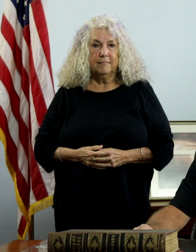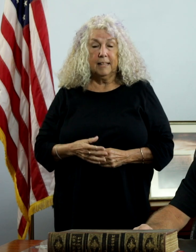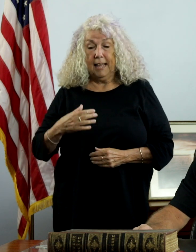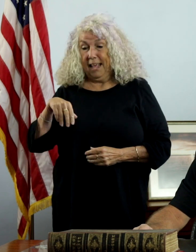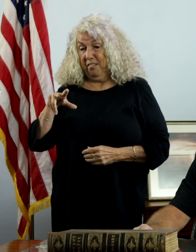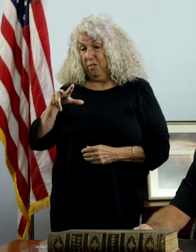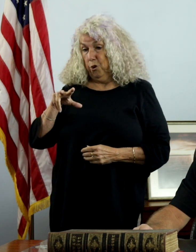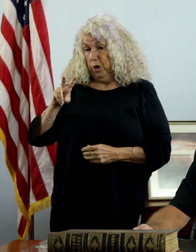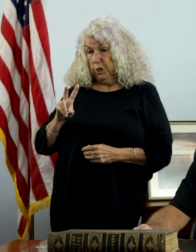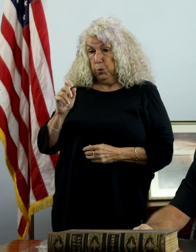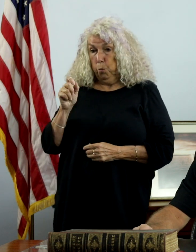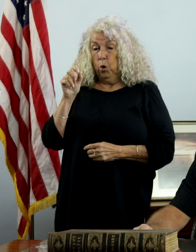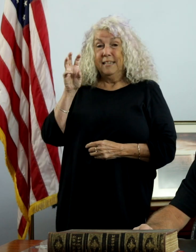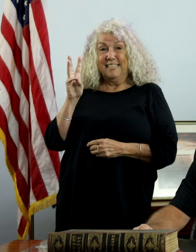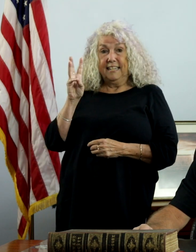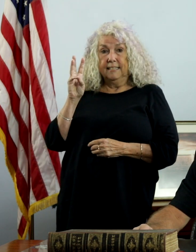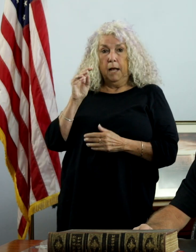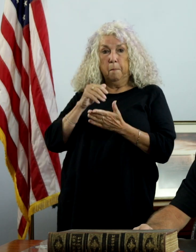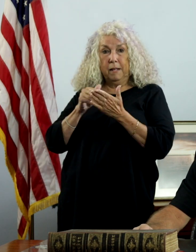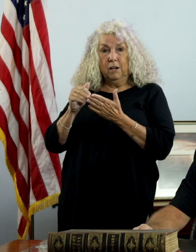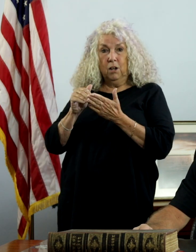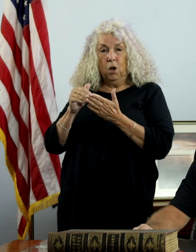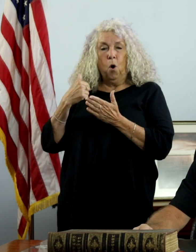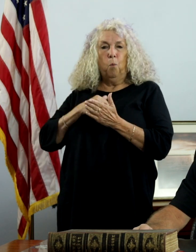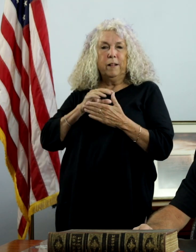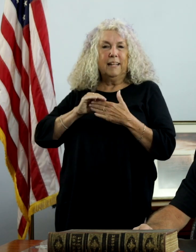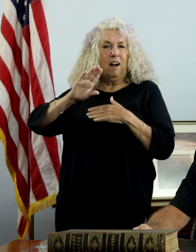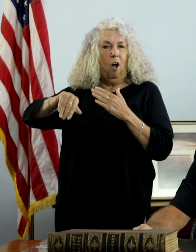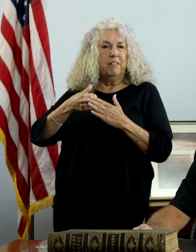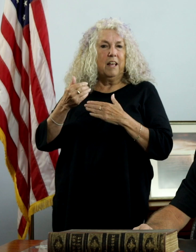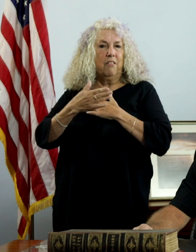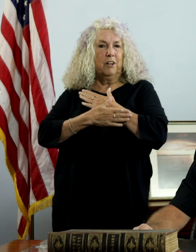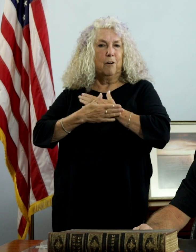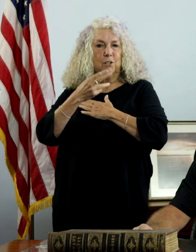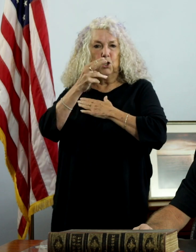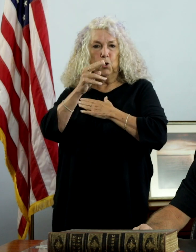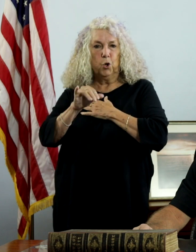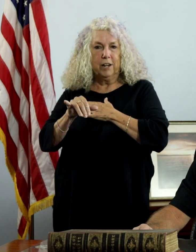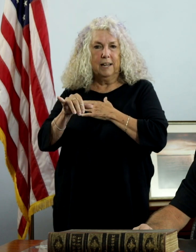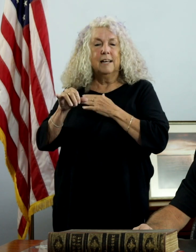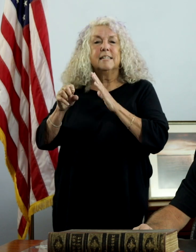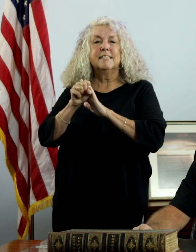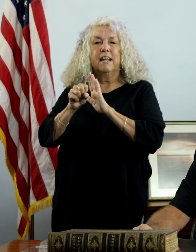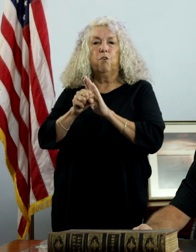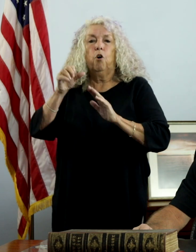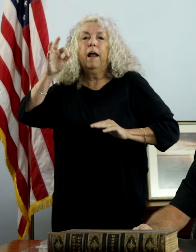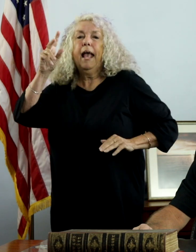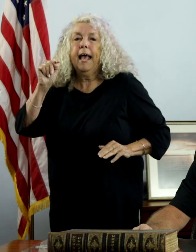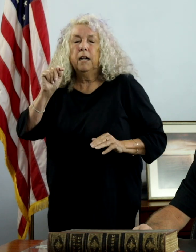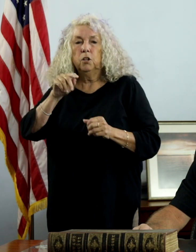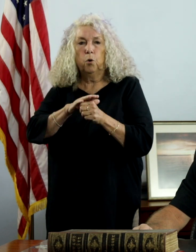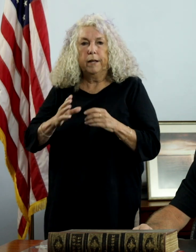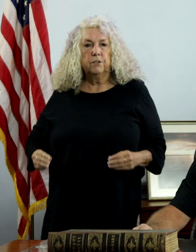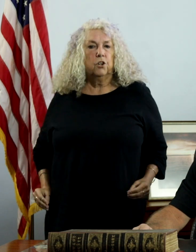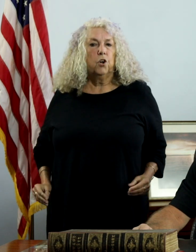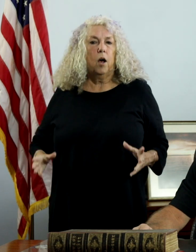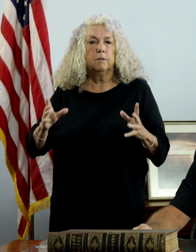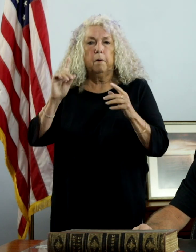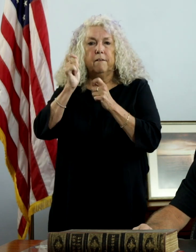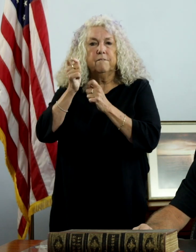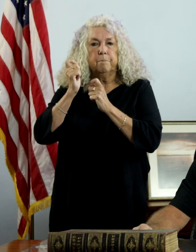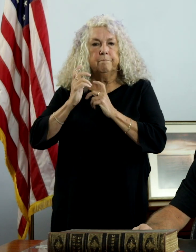At $32.6 million, Oswego County led all other counties in New York State for at-location expenditures by